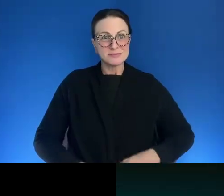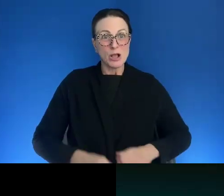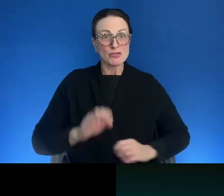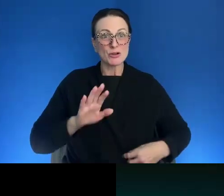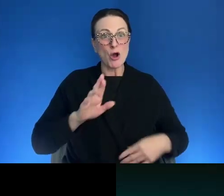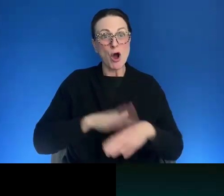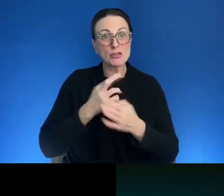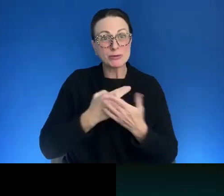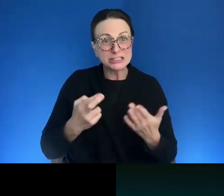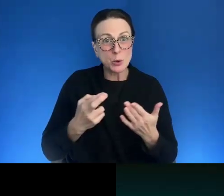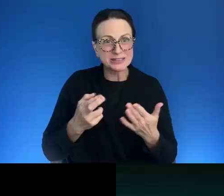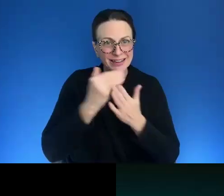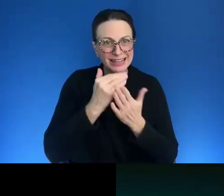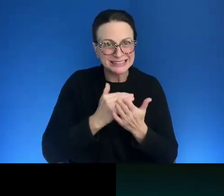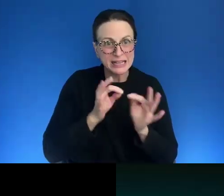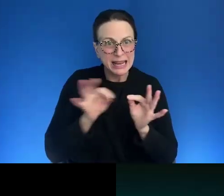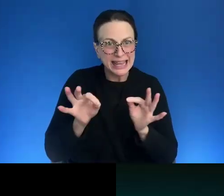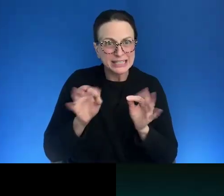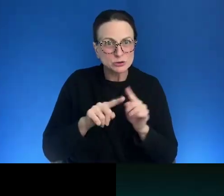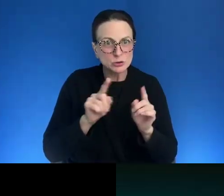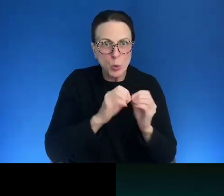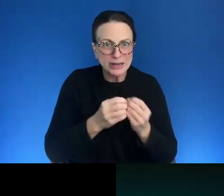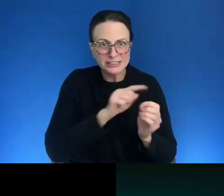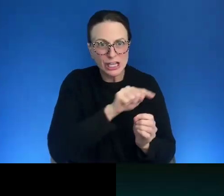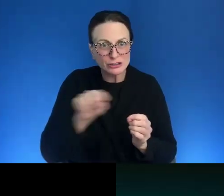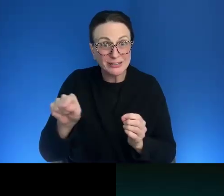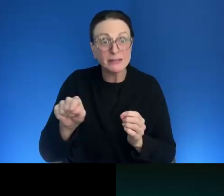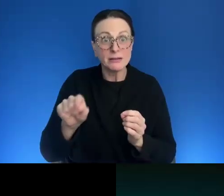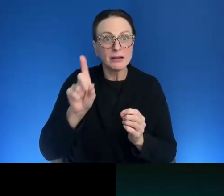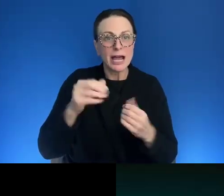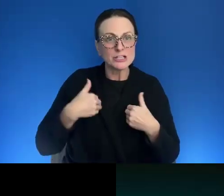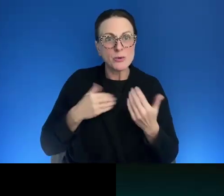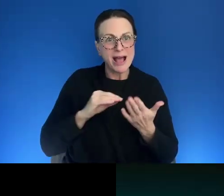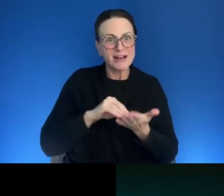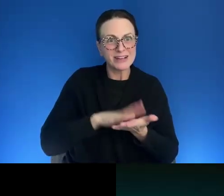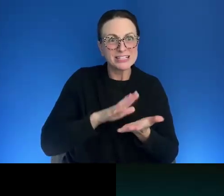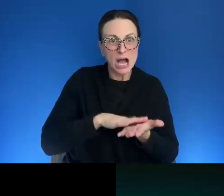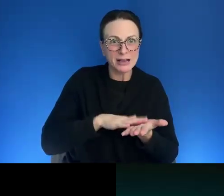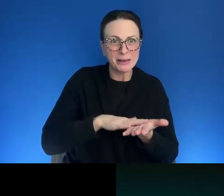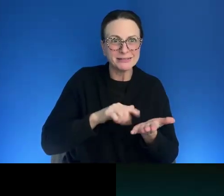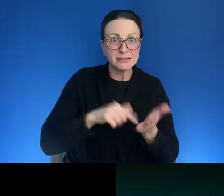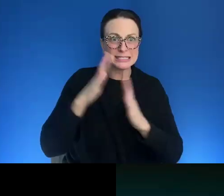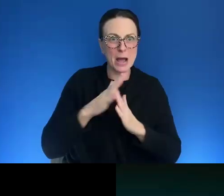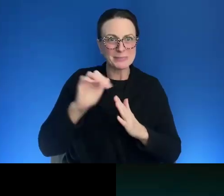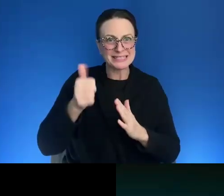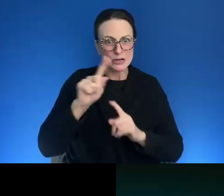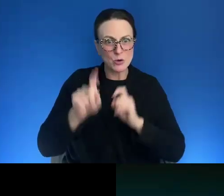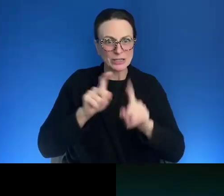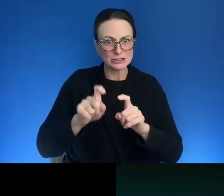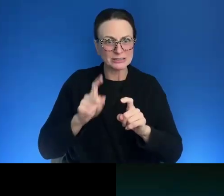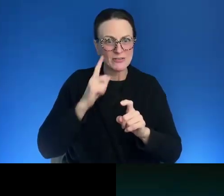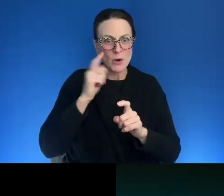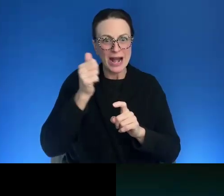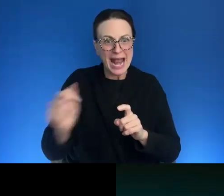list, the links to their organizations. I do have a document. It's the top 10 questions to ask